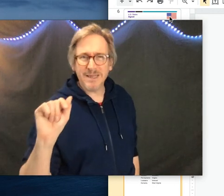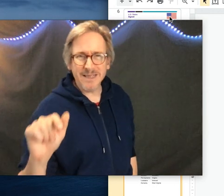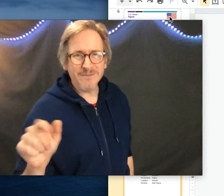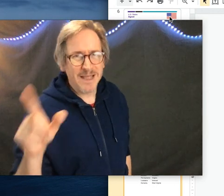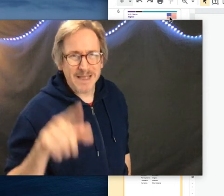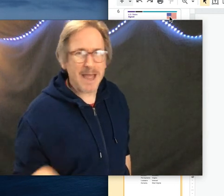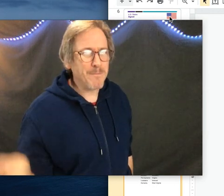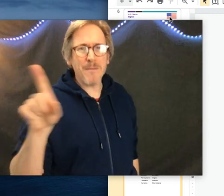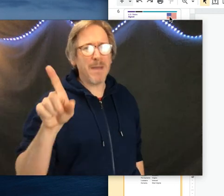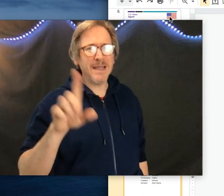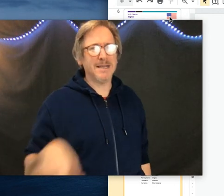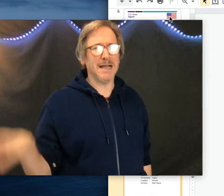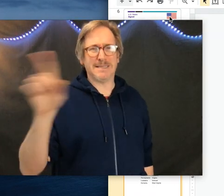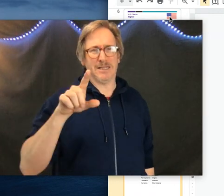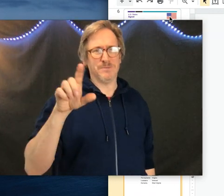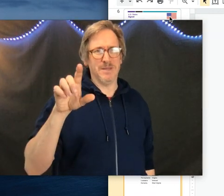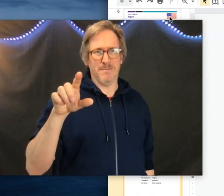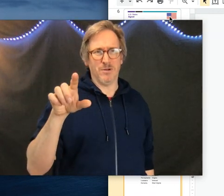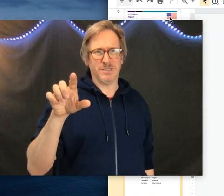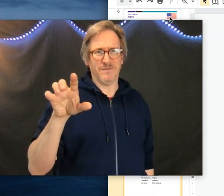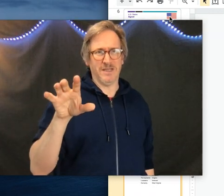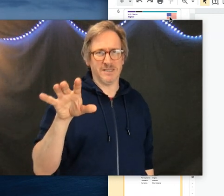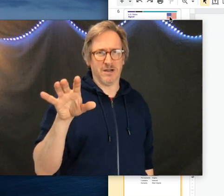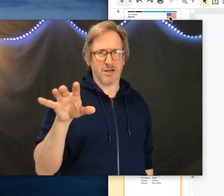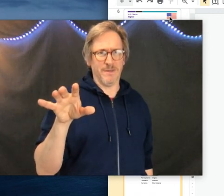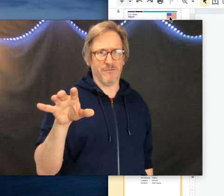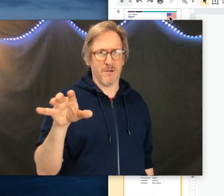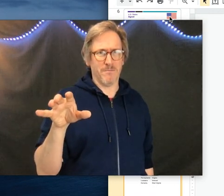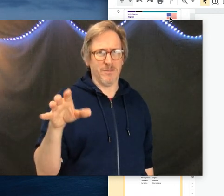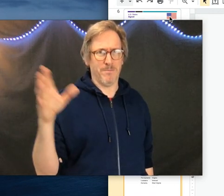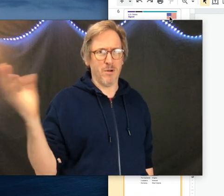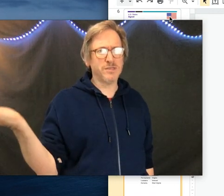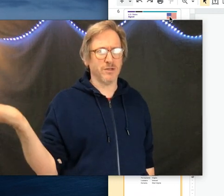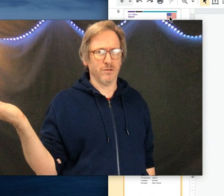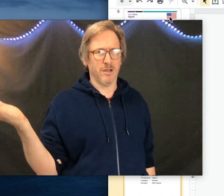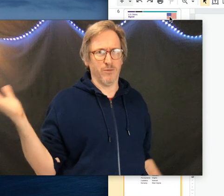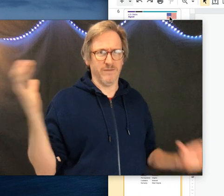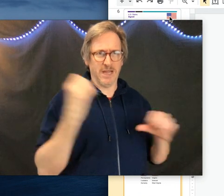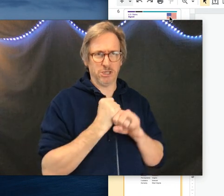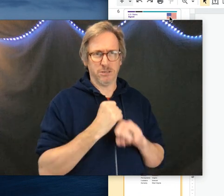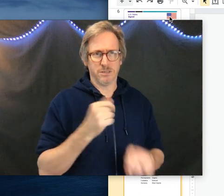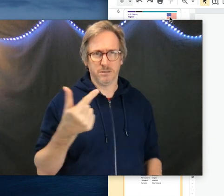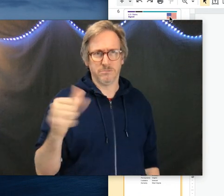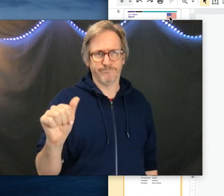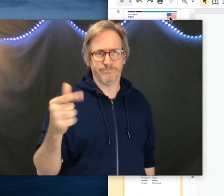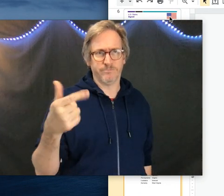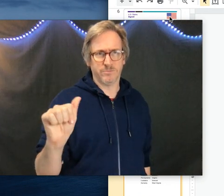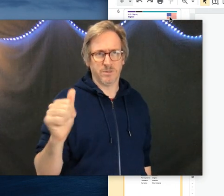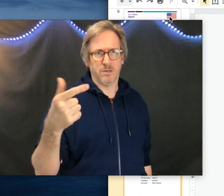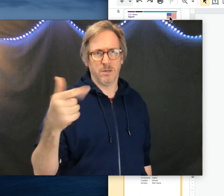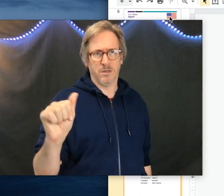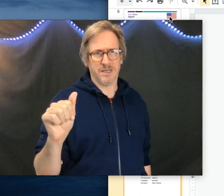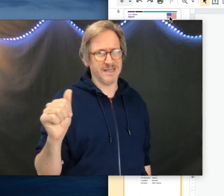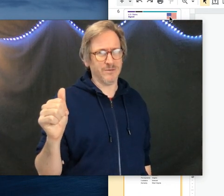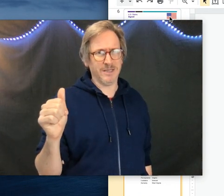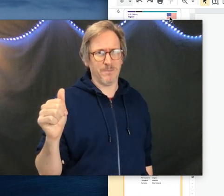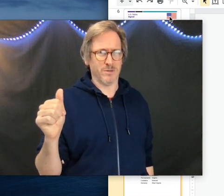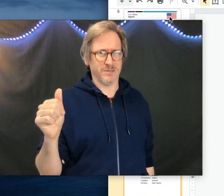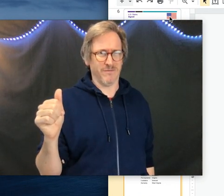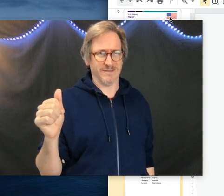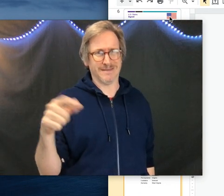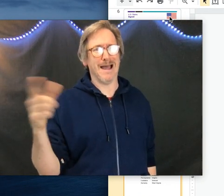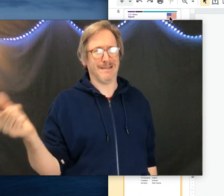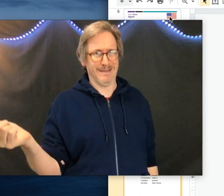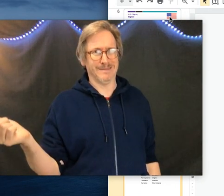And I believe my gut tells me that most of these are coming from the postal abbreviations. Because I don't think the